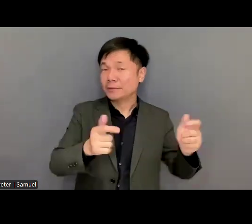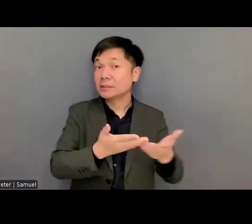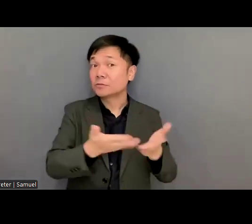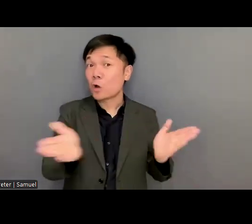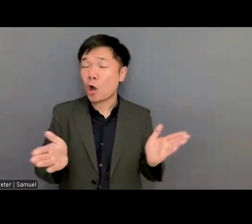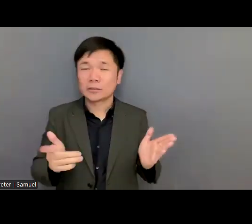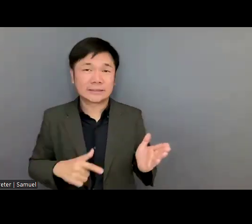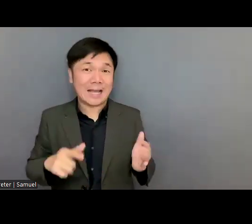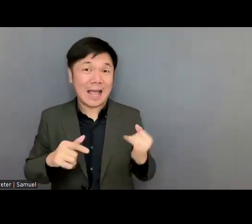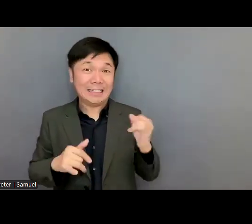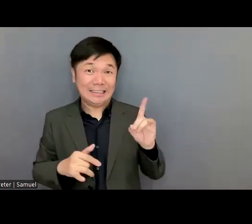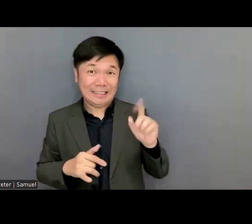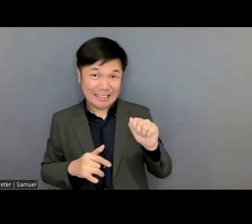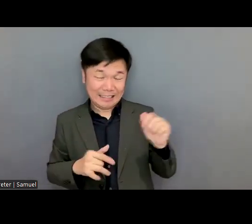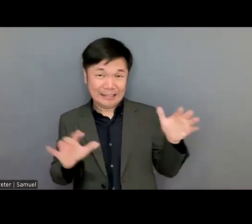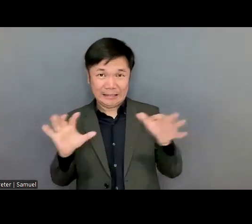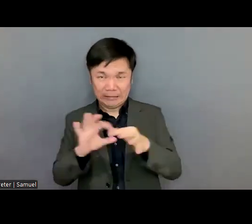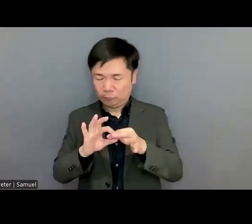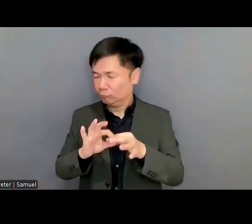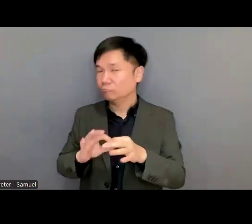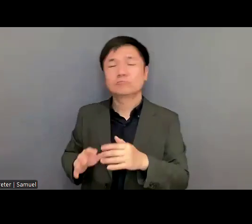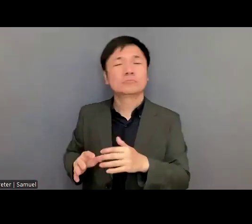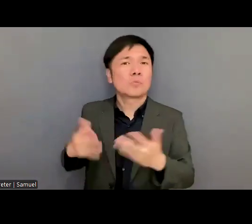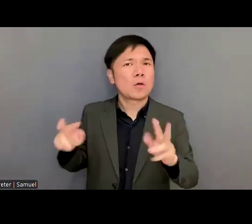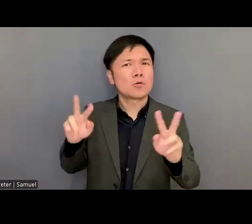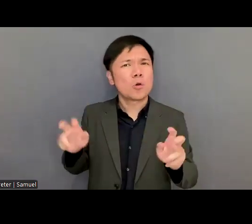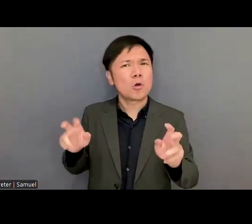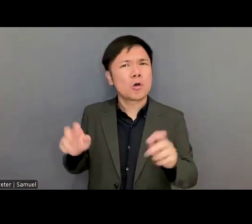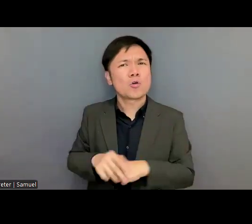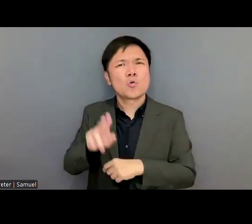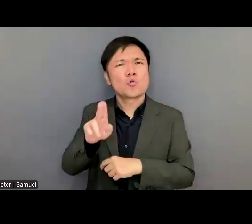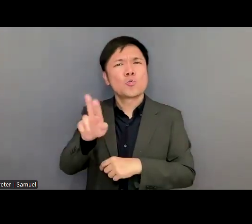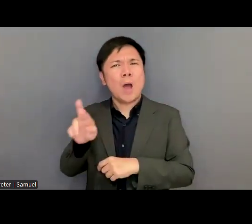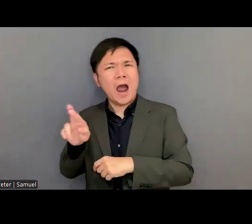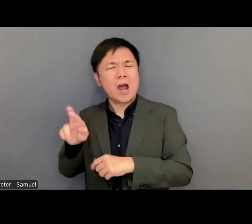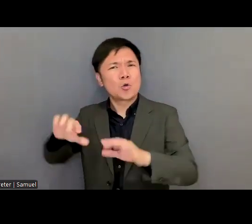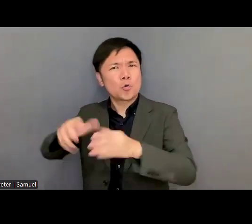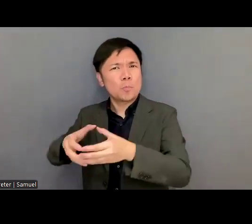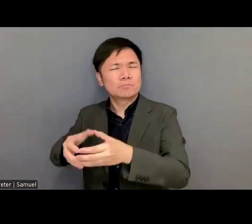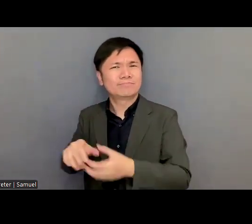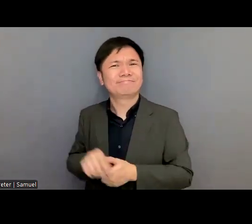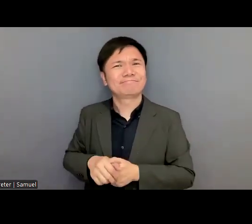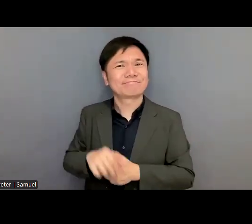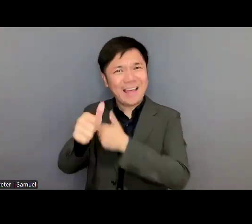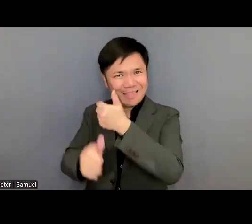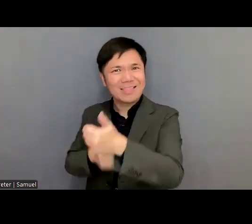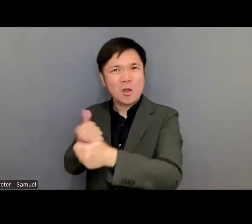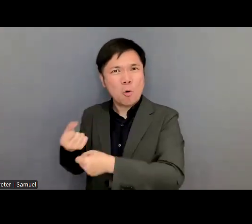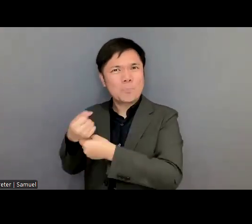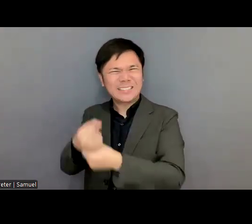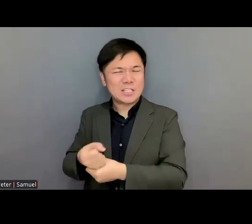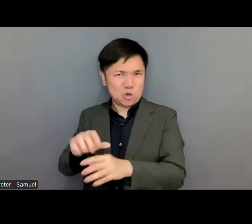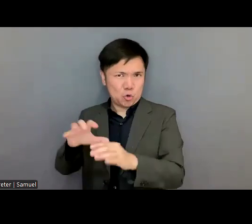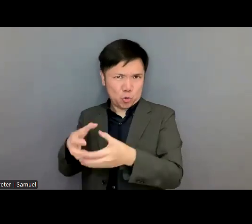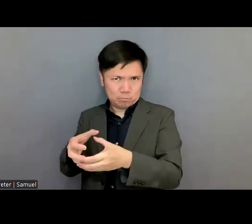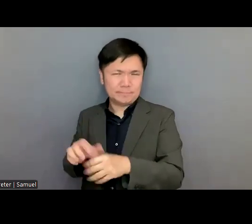Disability Alliance has made. The definition of who is underrepresented groups, I think that underrepresented